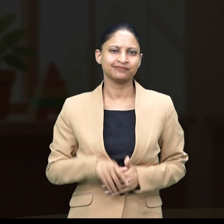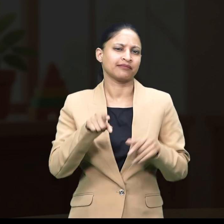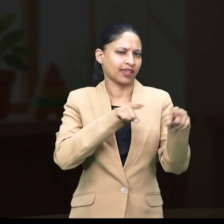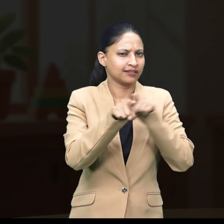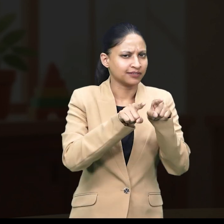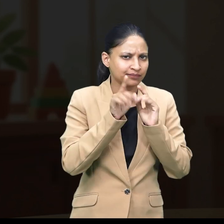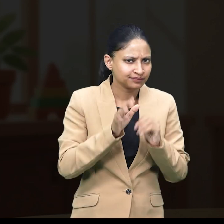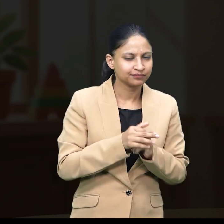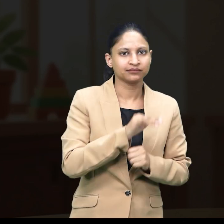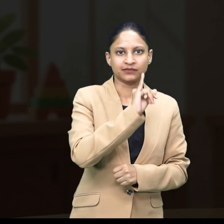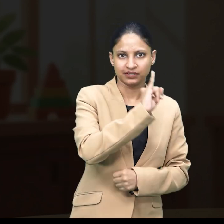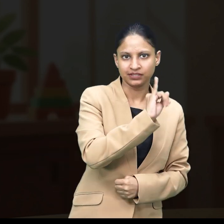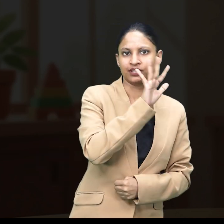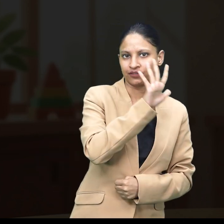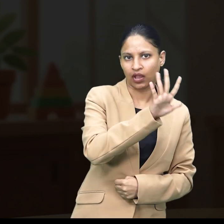Example 1.